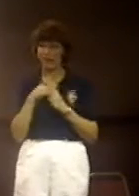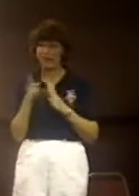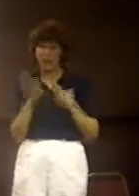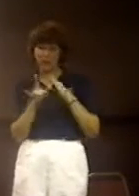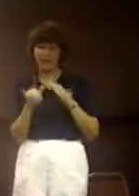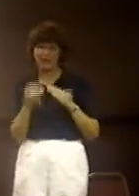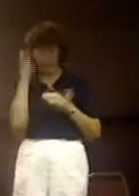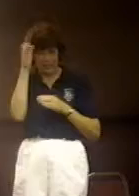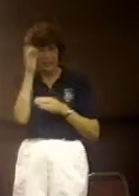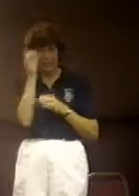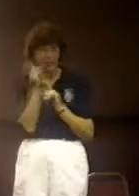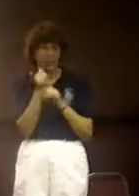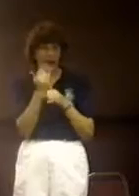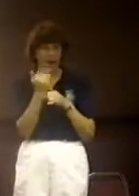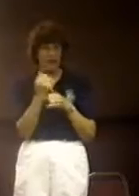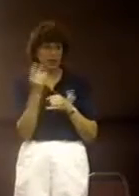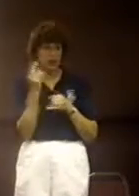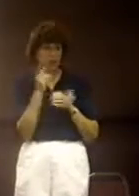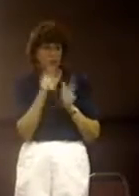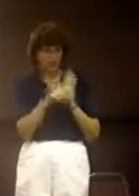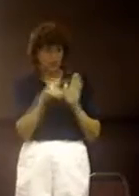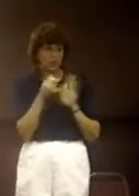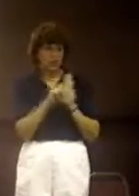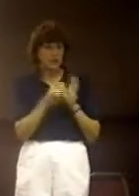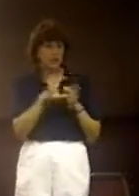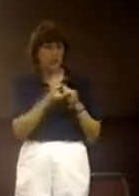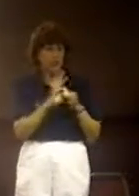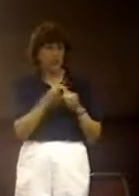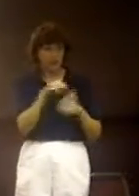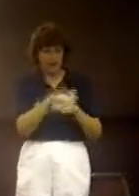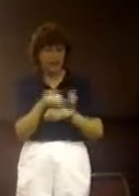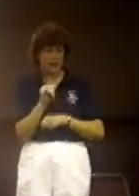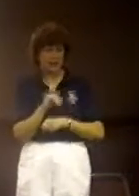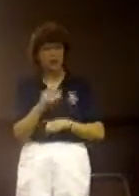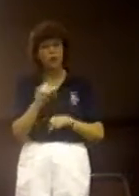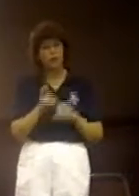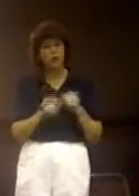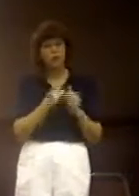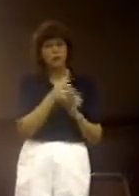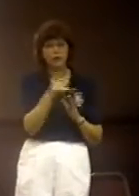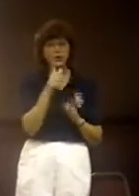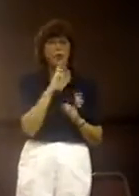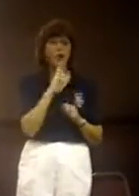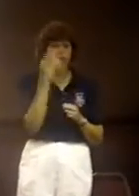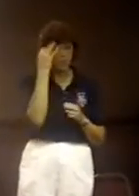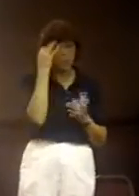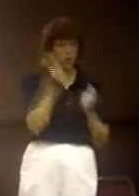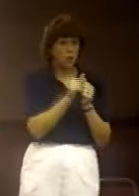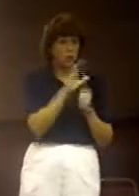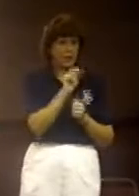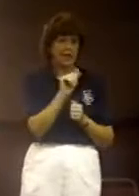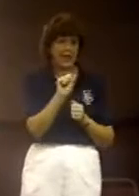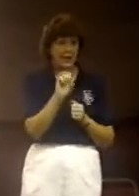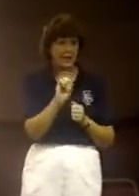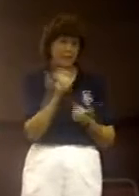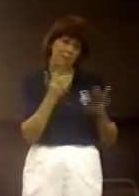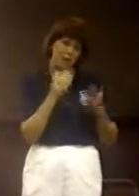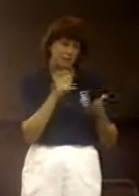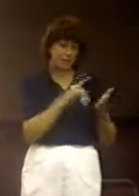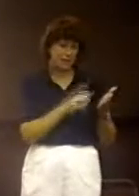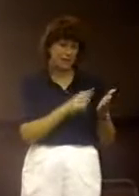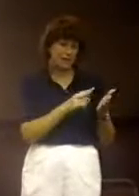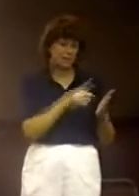basically conceptualized versions of English. And so those of you who are familiar with CASE might read PSE